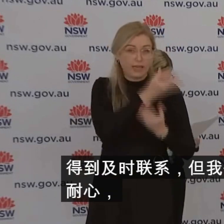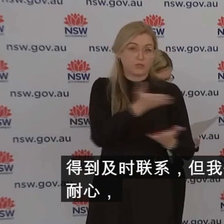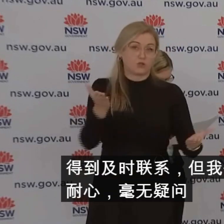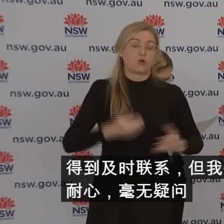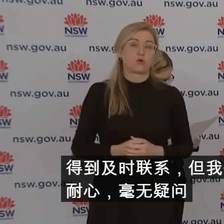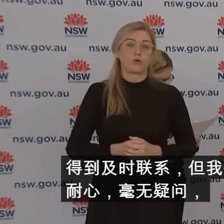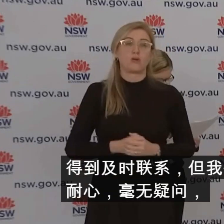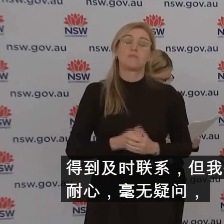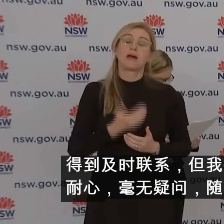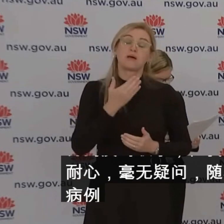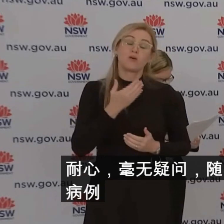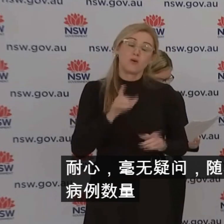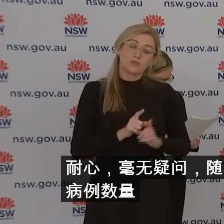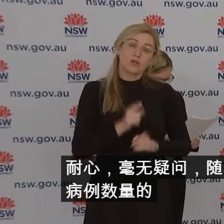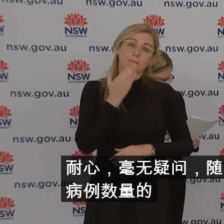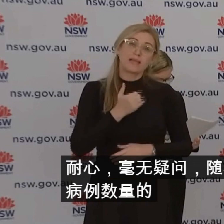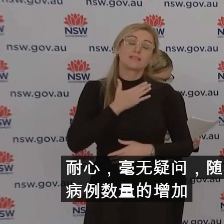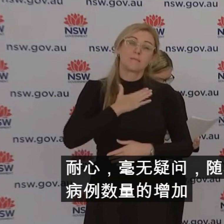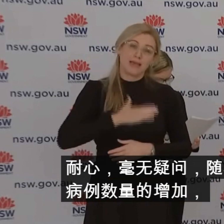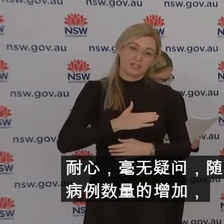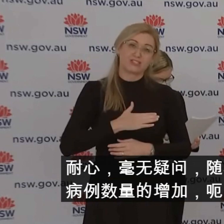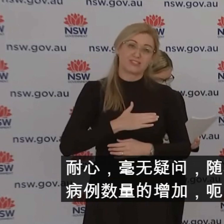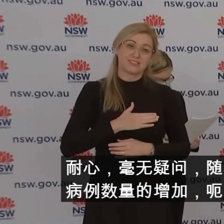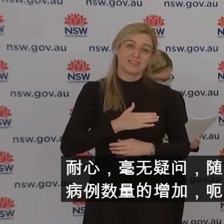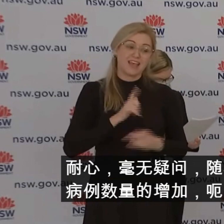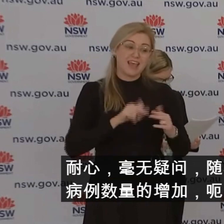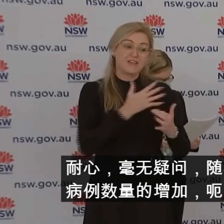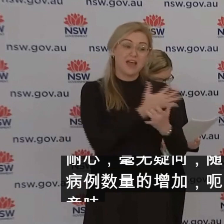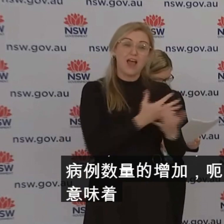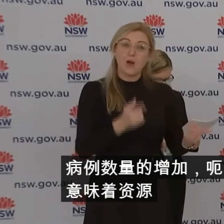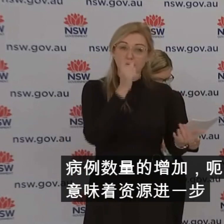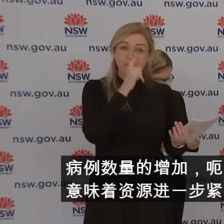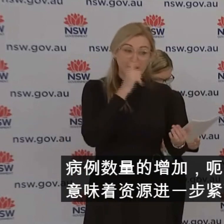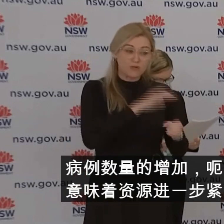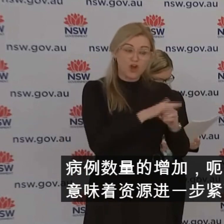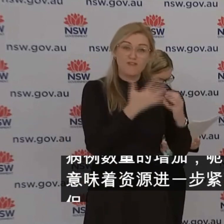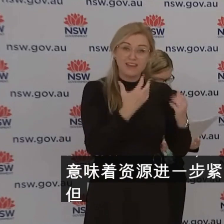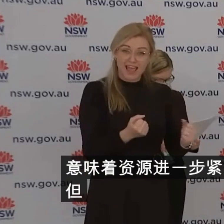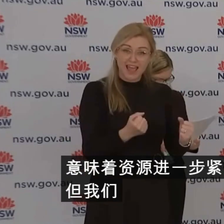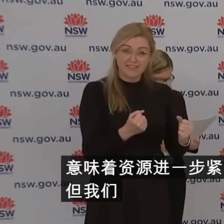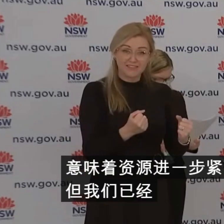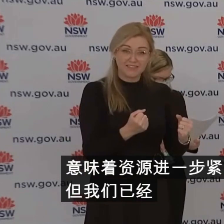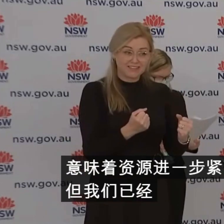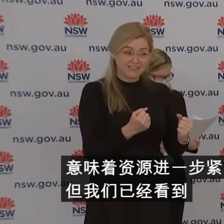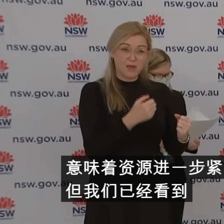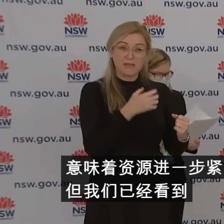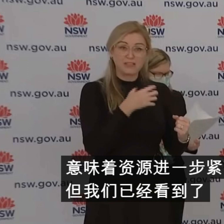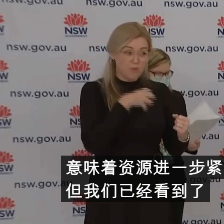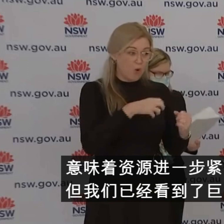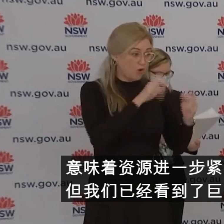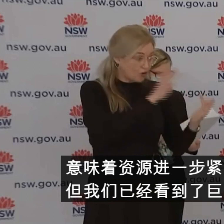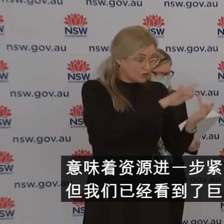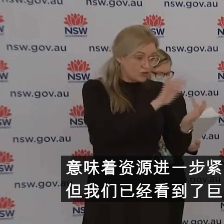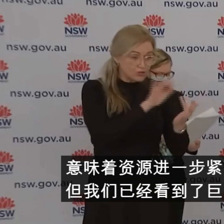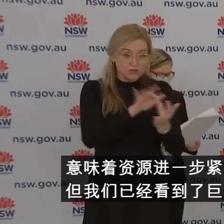patience, and there's no doubt as the number of cases increase, so does that mean that resources are stretched further. But we have seen